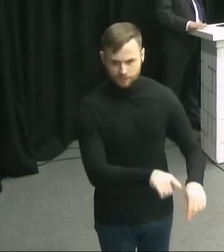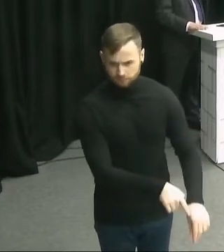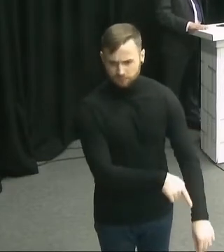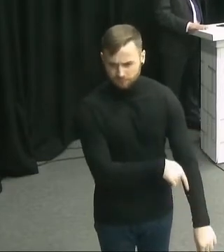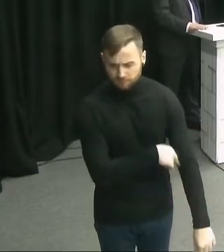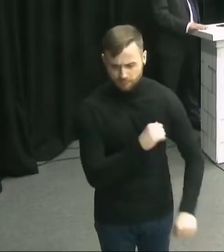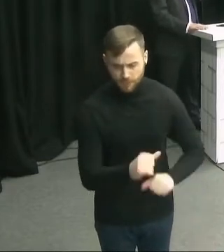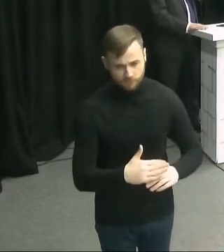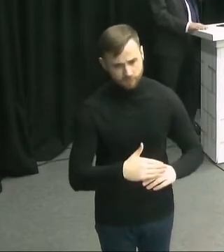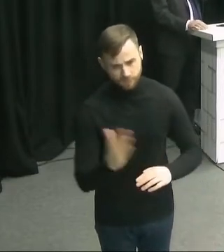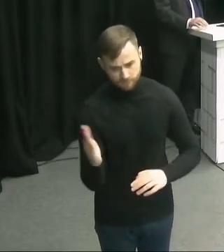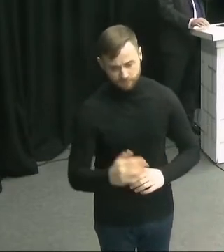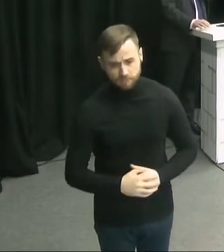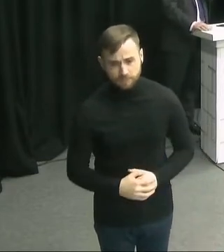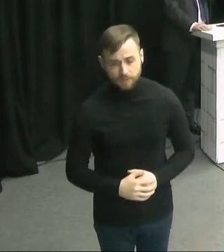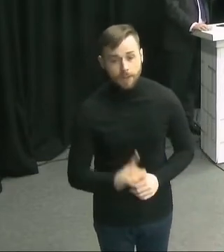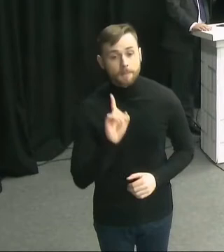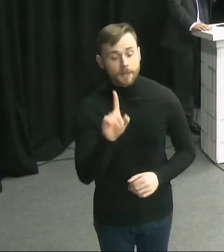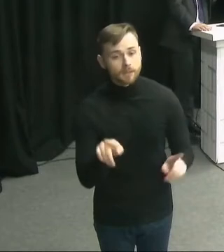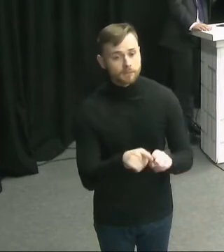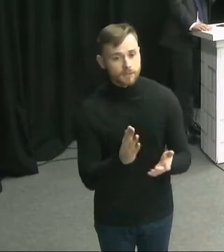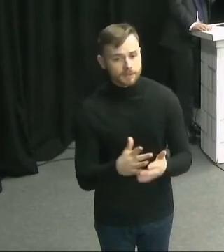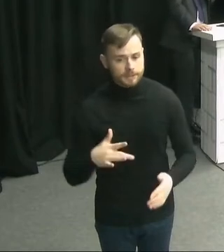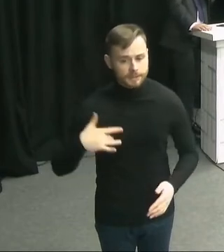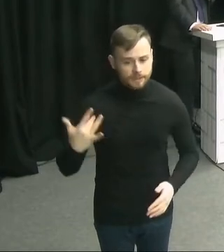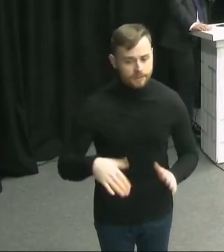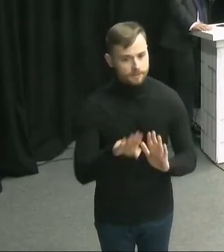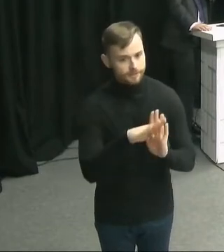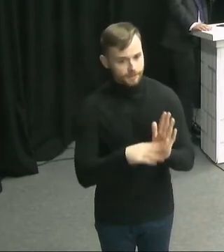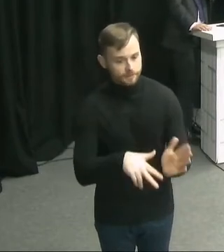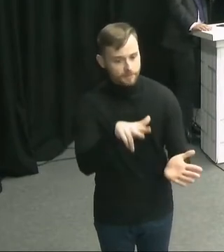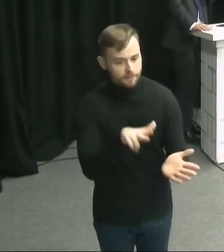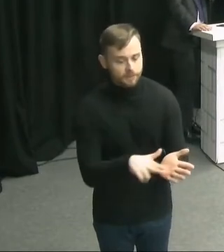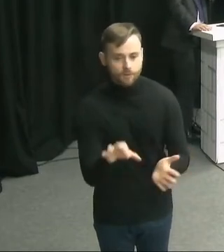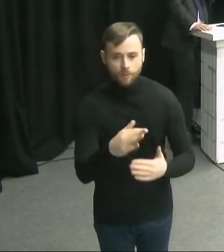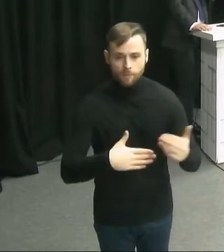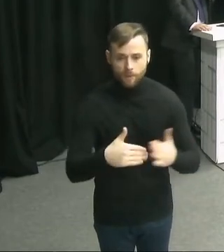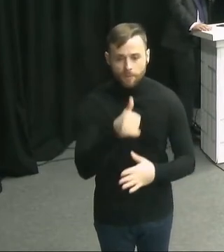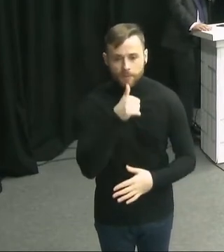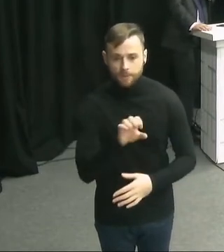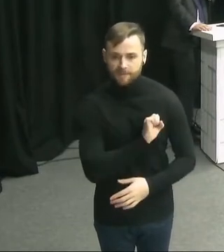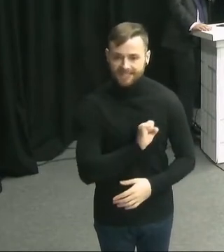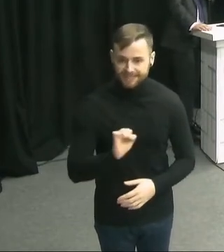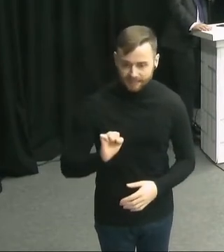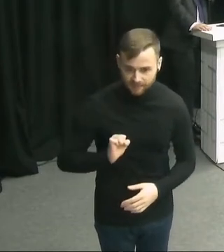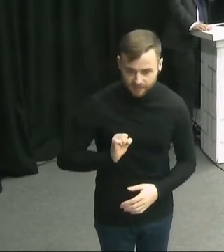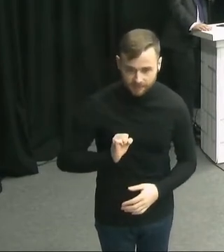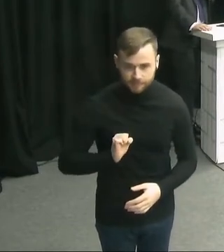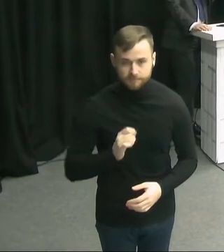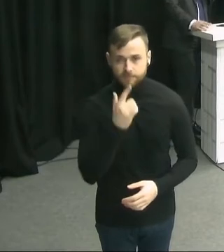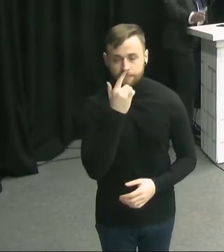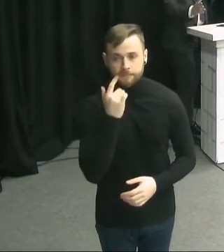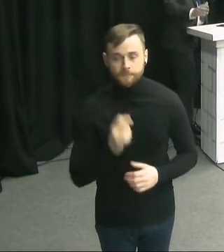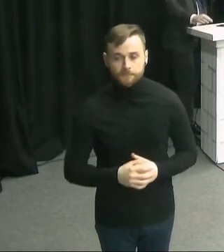studies in some cases is too long. But of course, medicine science